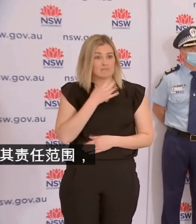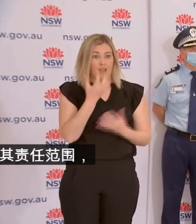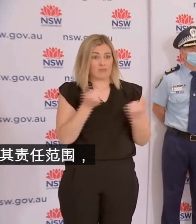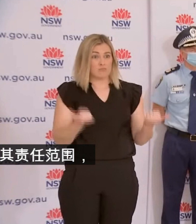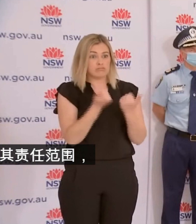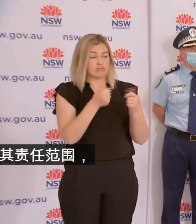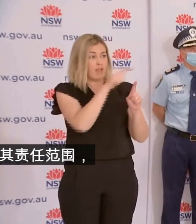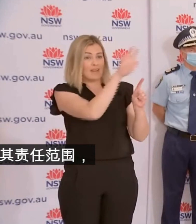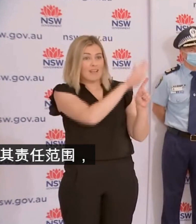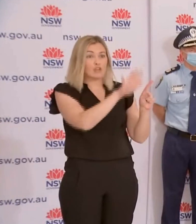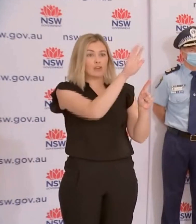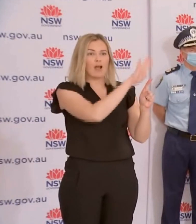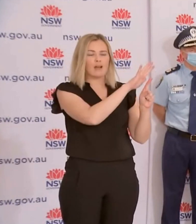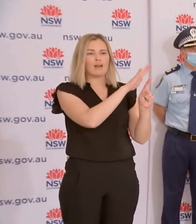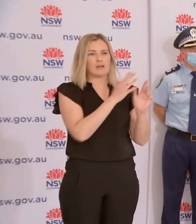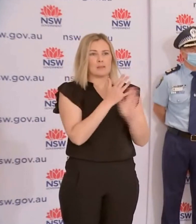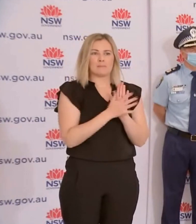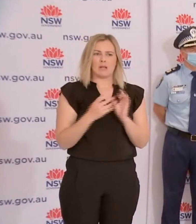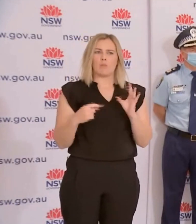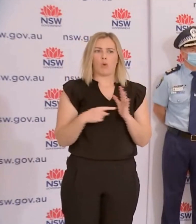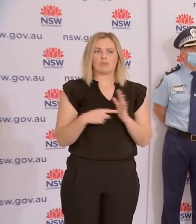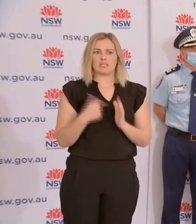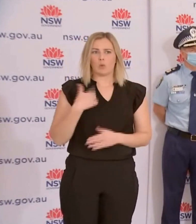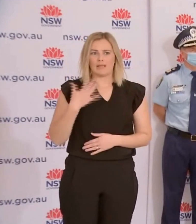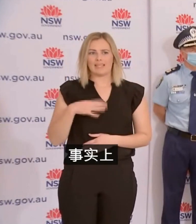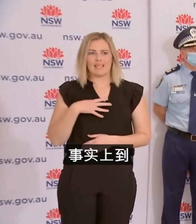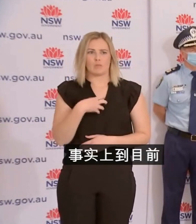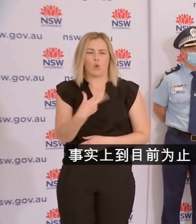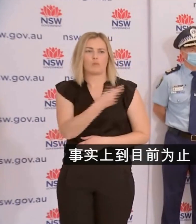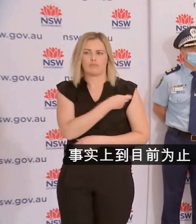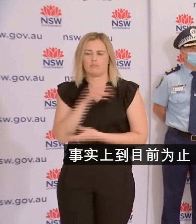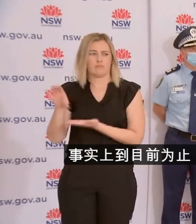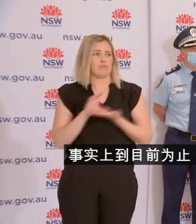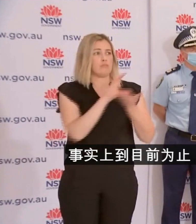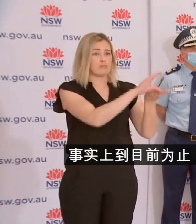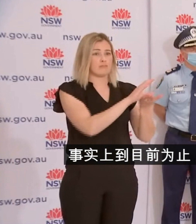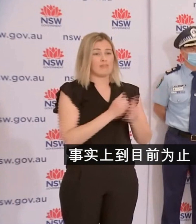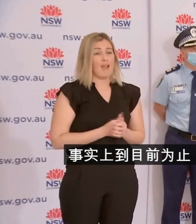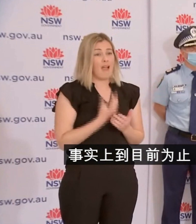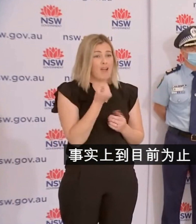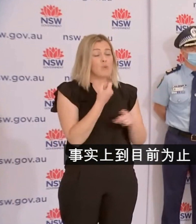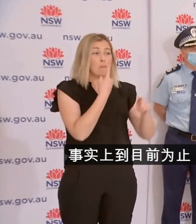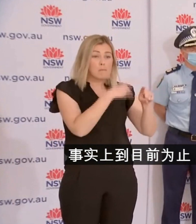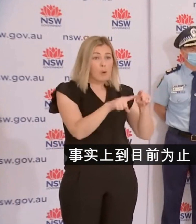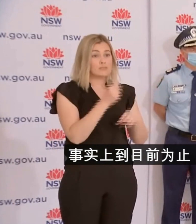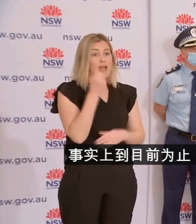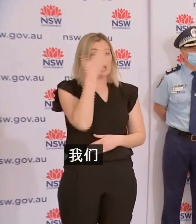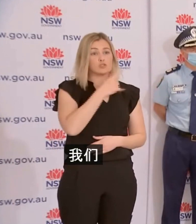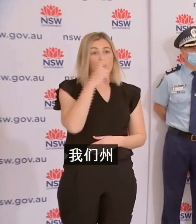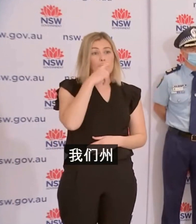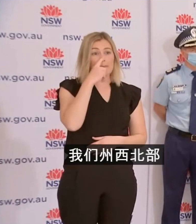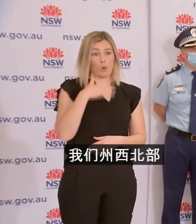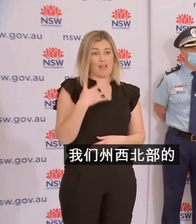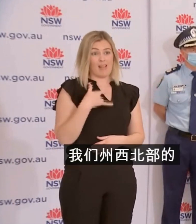1A, 1B, 2A, 2B, and there's still a very substantial percentage, in fact by far the majority of Aboriginal people in